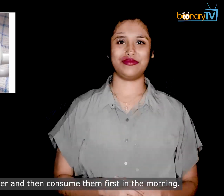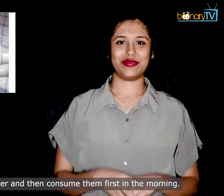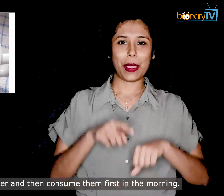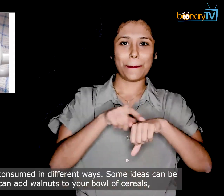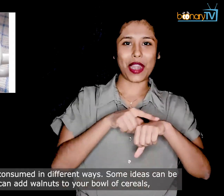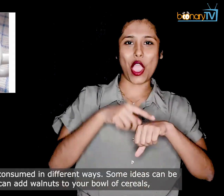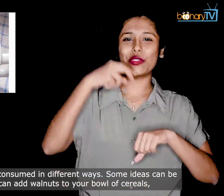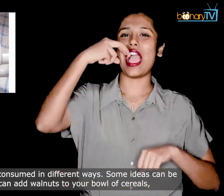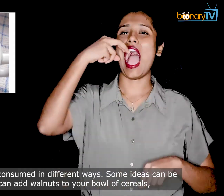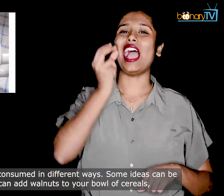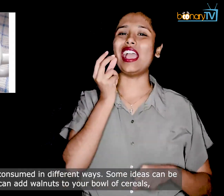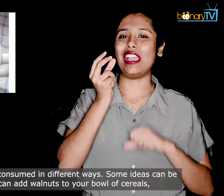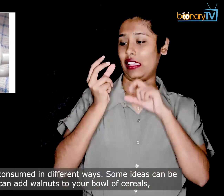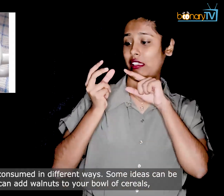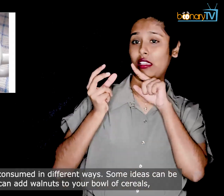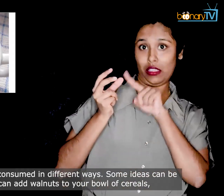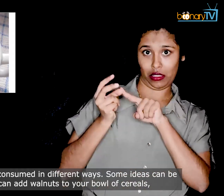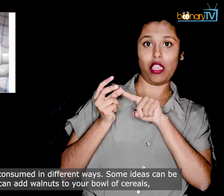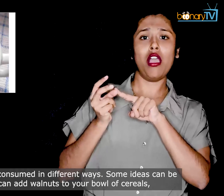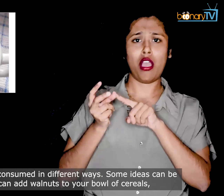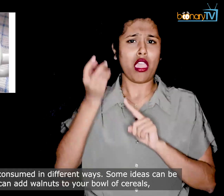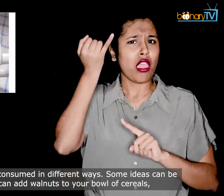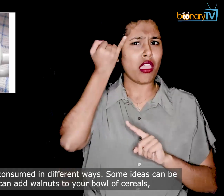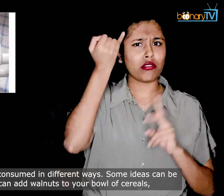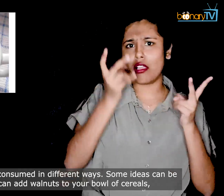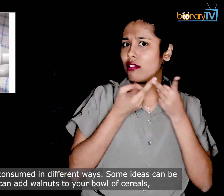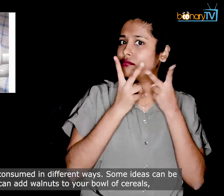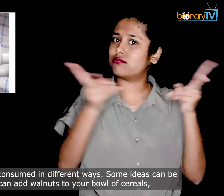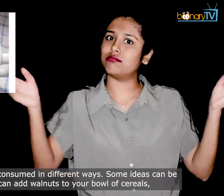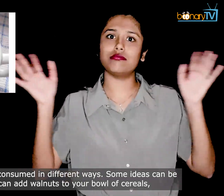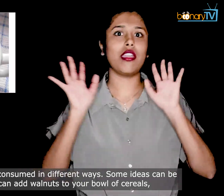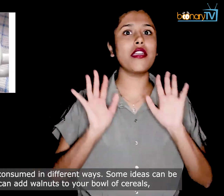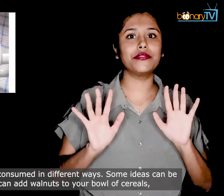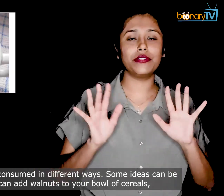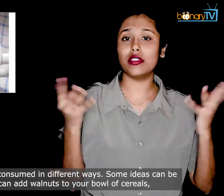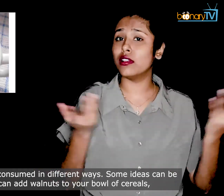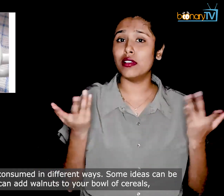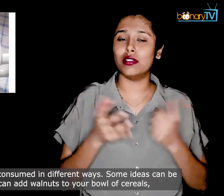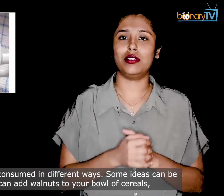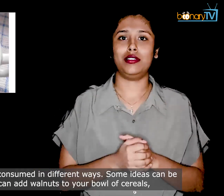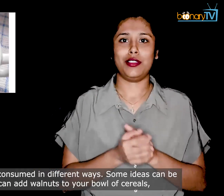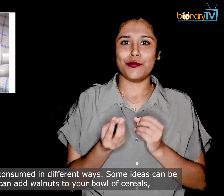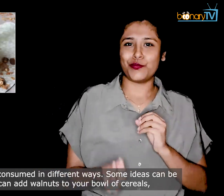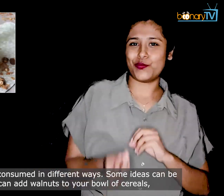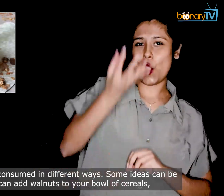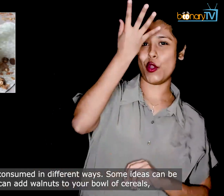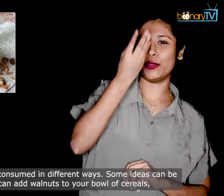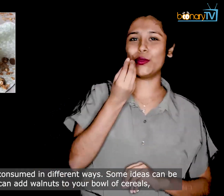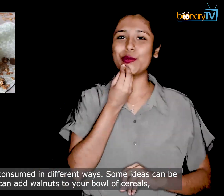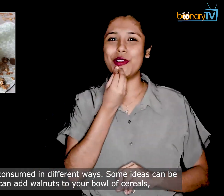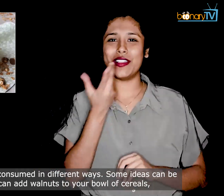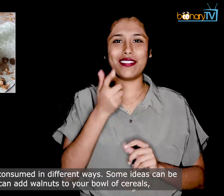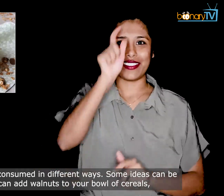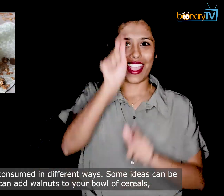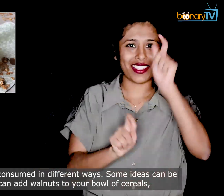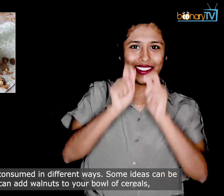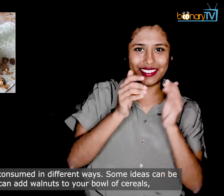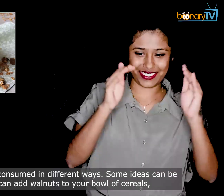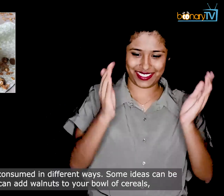walnuts can be consumed in different ways some ideas can be that you can